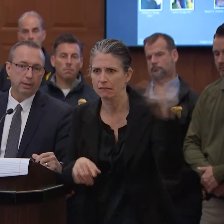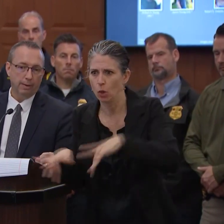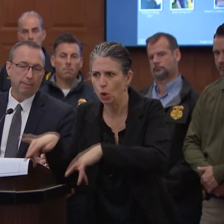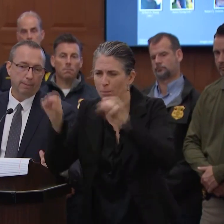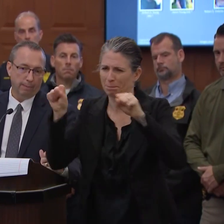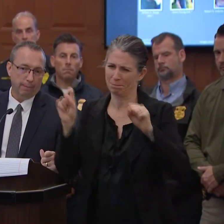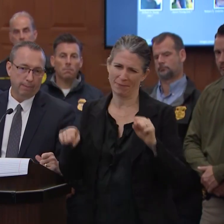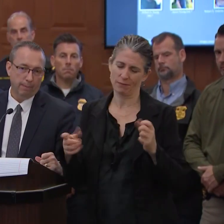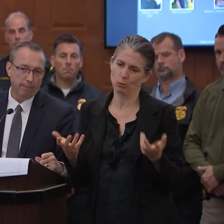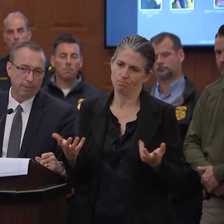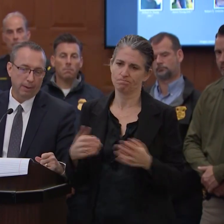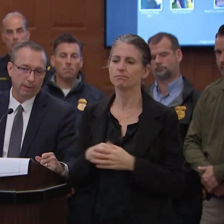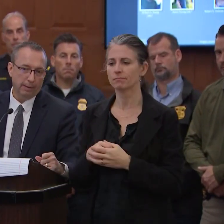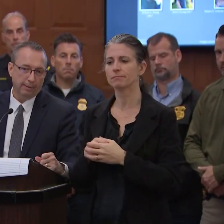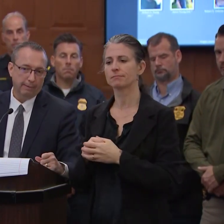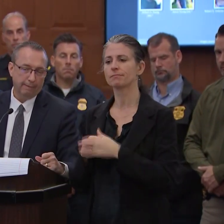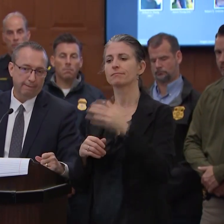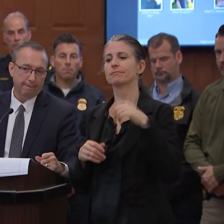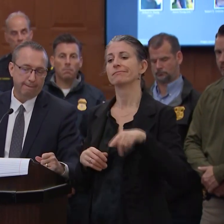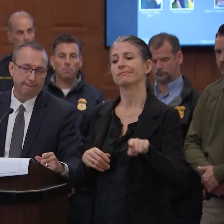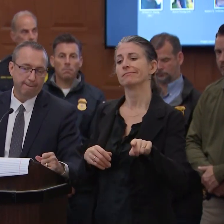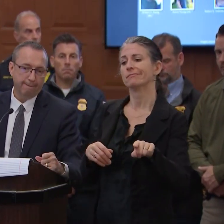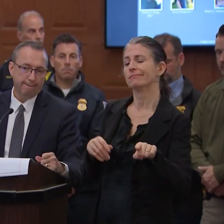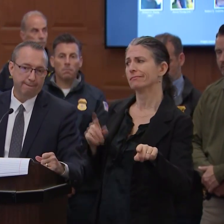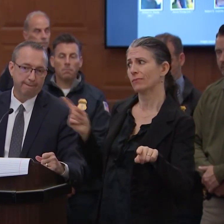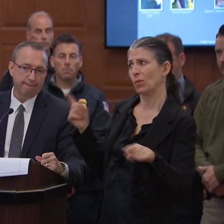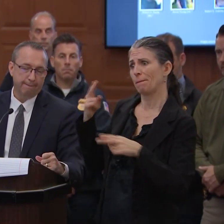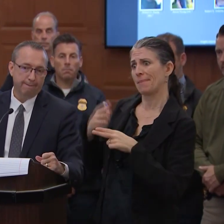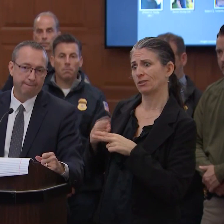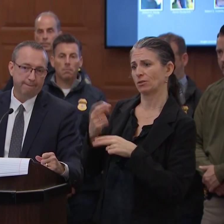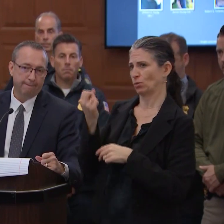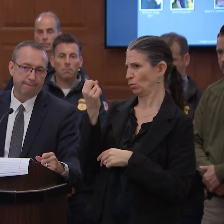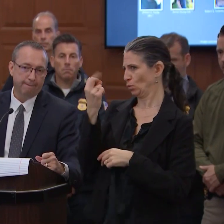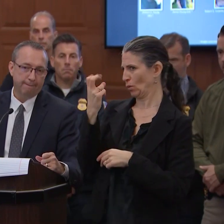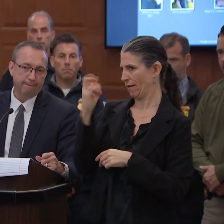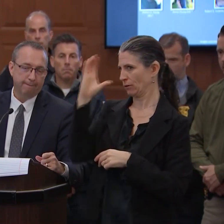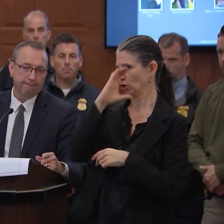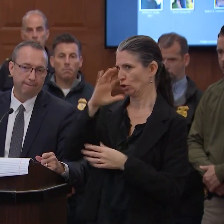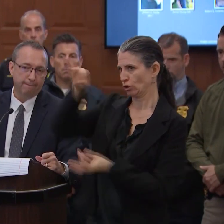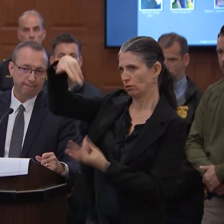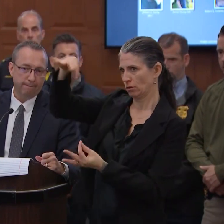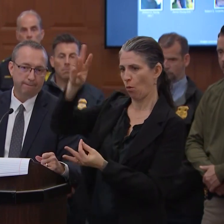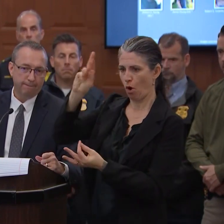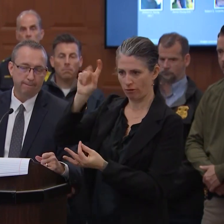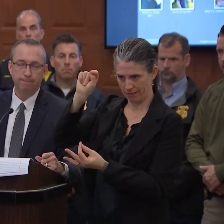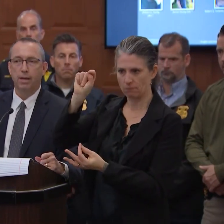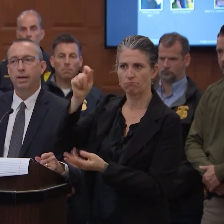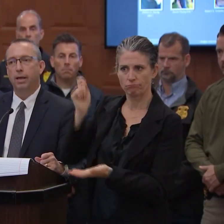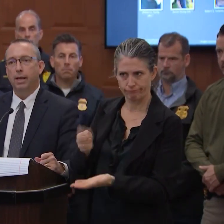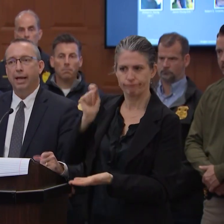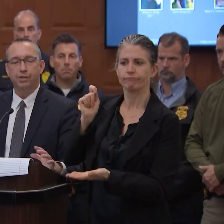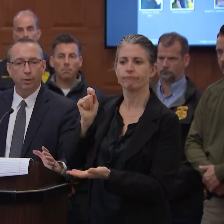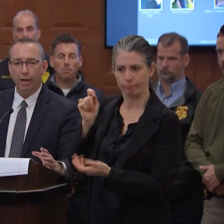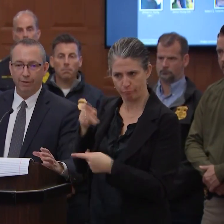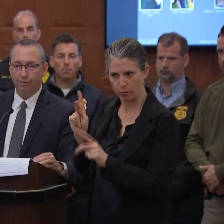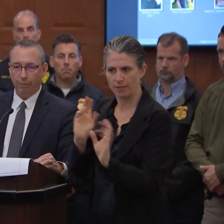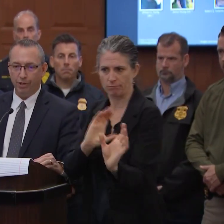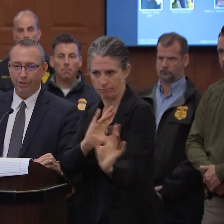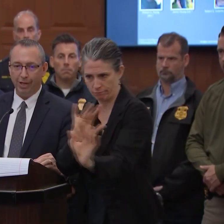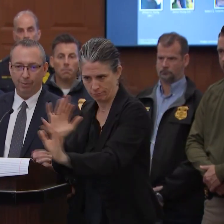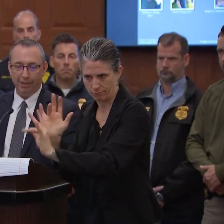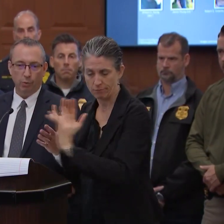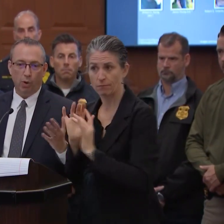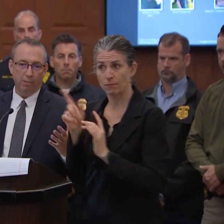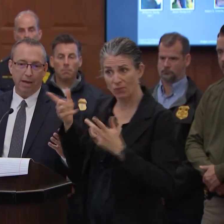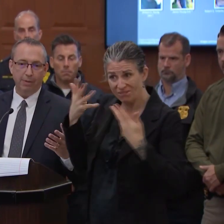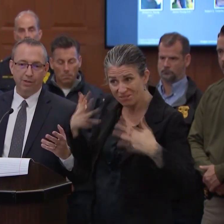with. Can you Yep. tell me how many of those have been executed, some of them haven't? What specifically are you looking for with these? I don't have the information